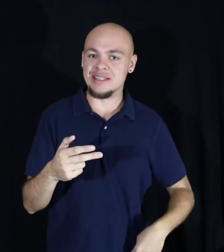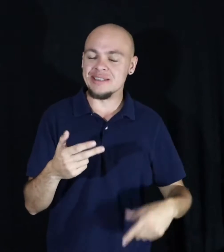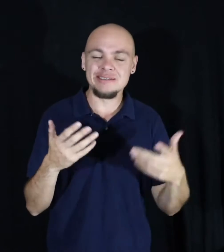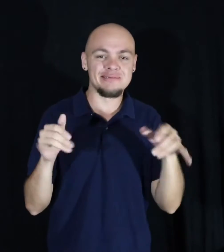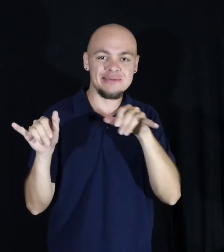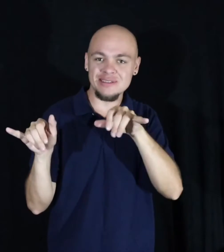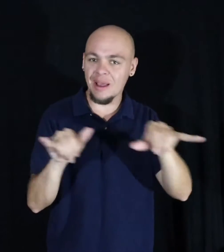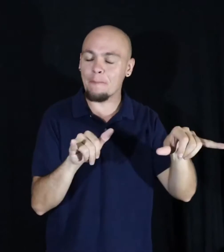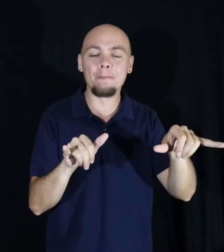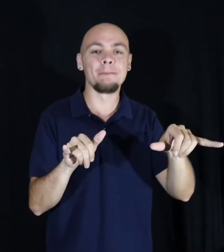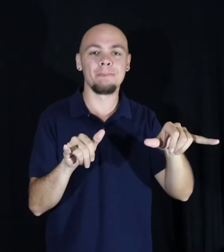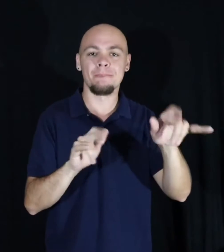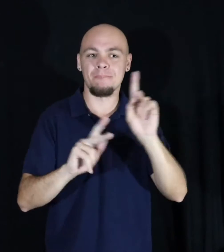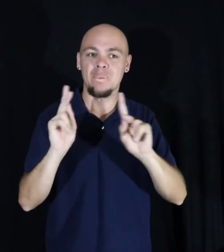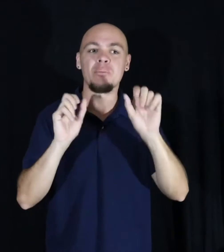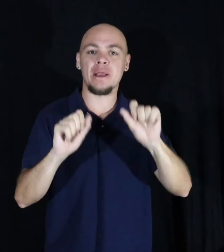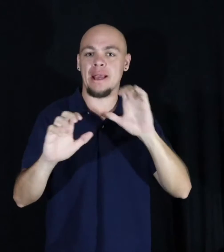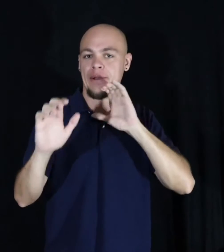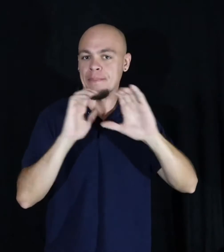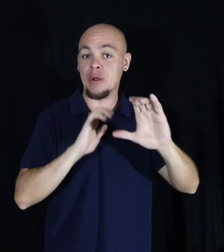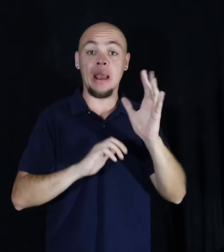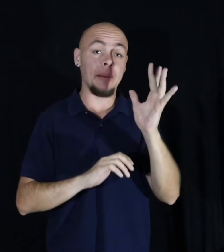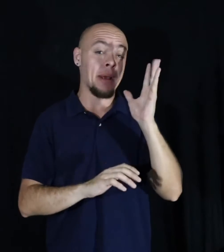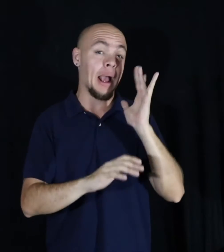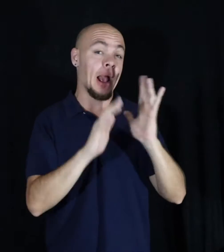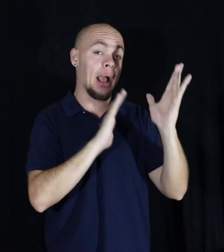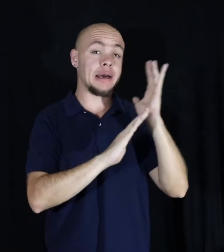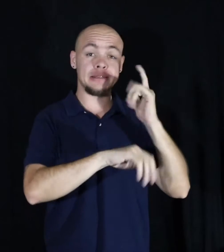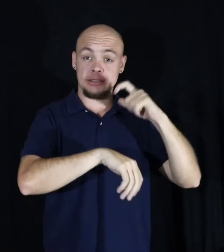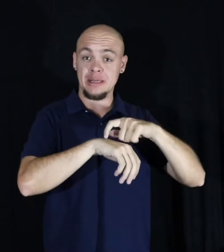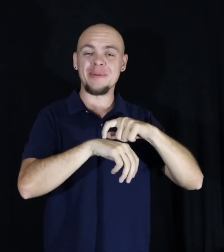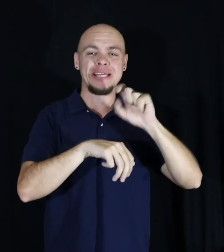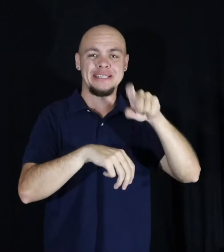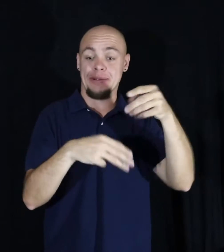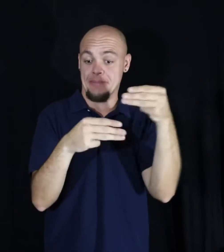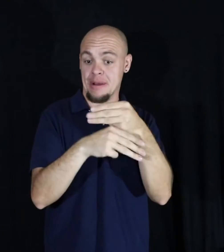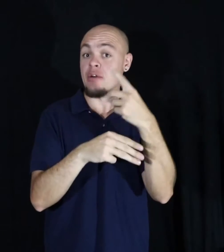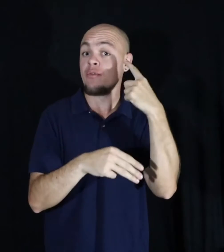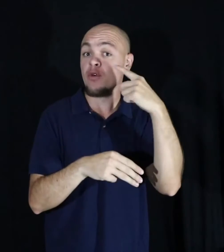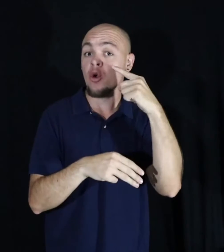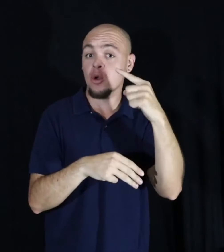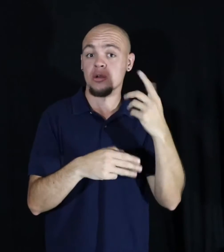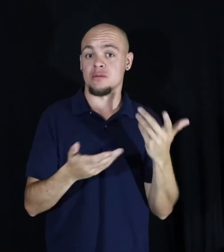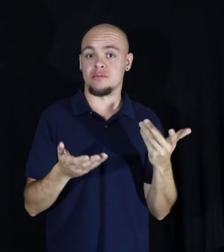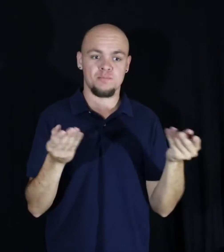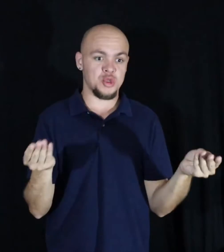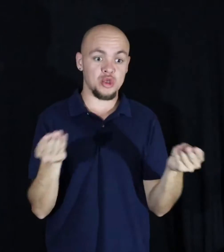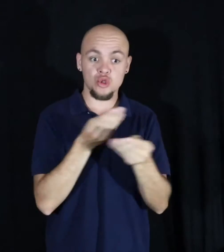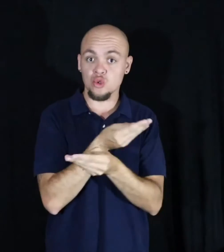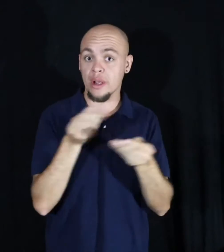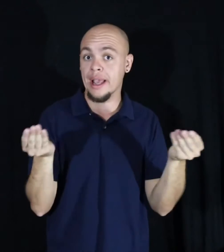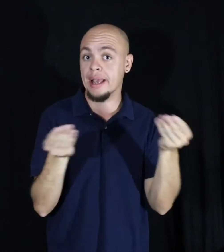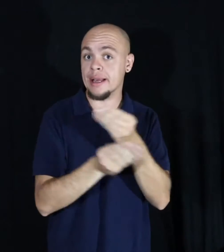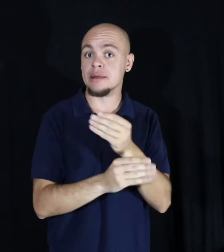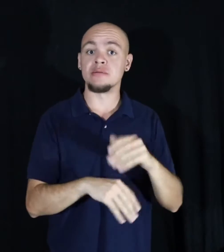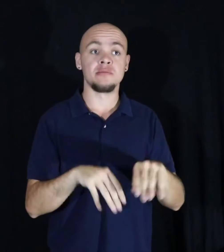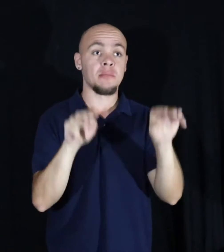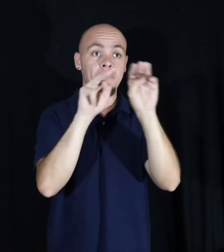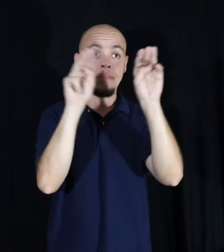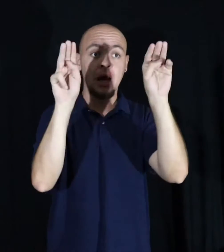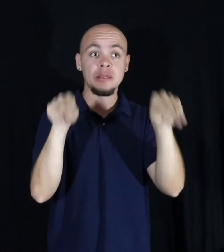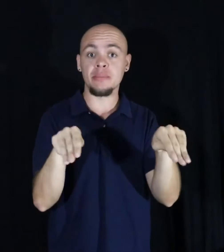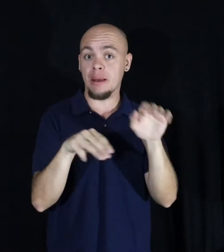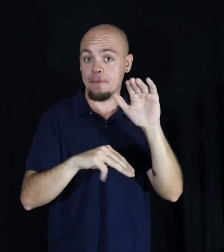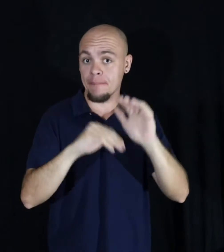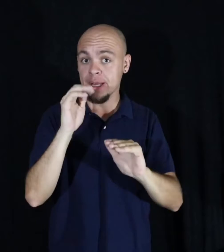other. Even in ancient times, people needed the language of math to conduct trade, to build monuments, and to